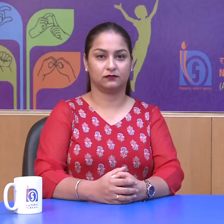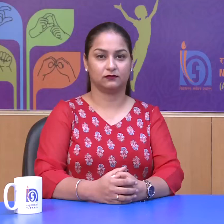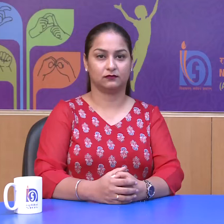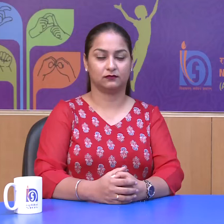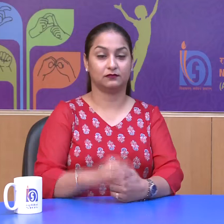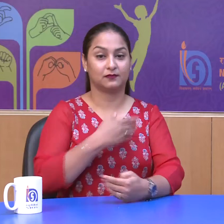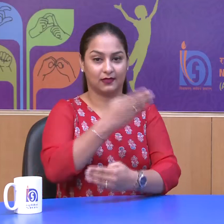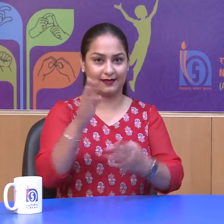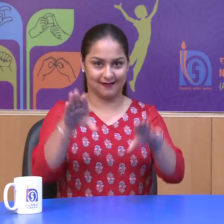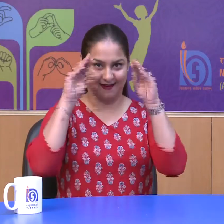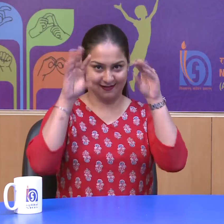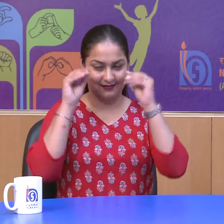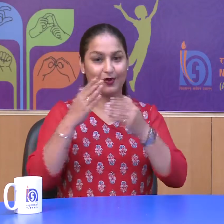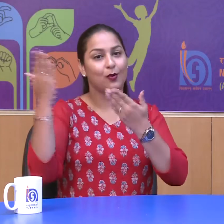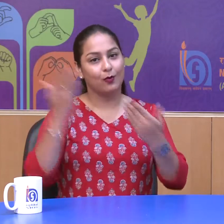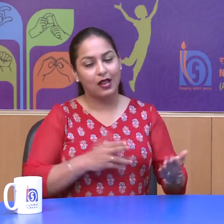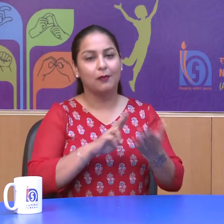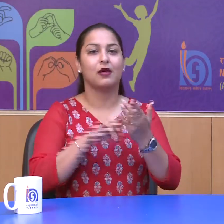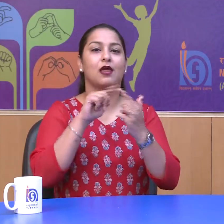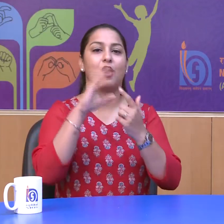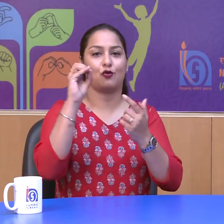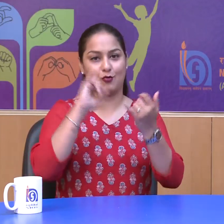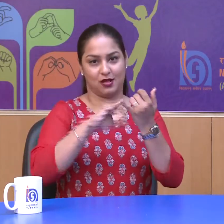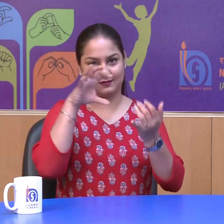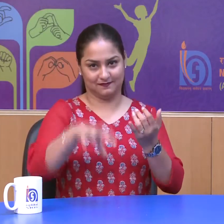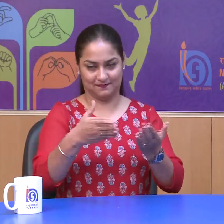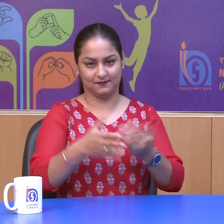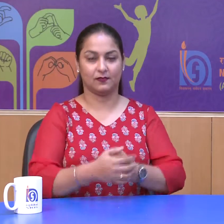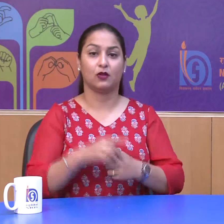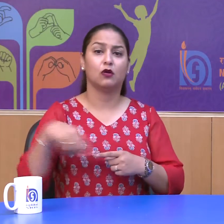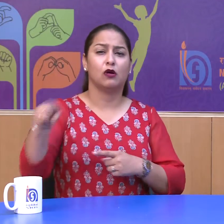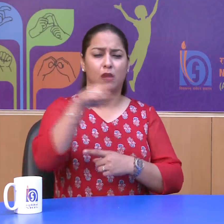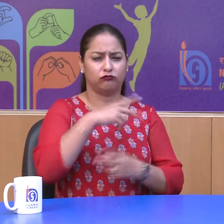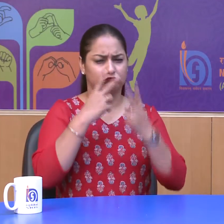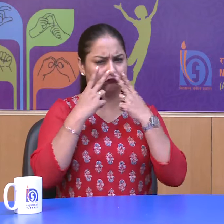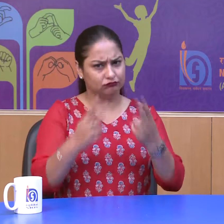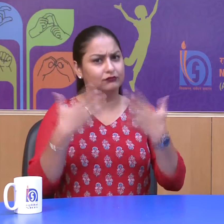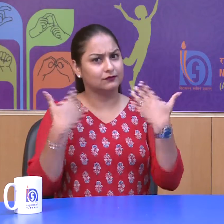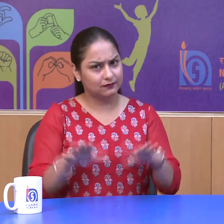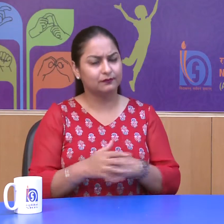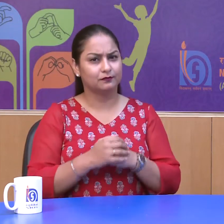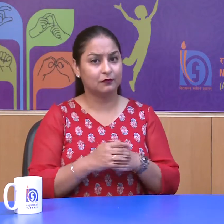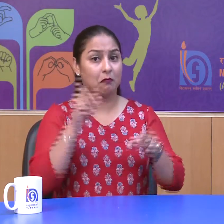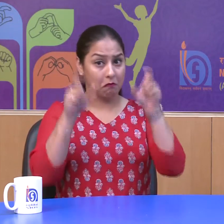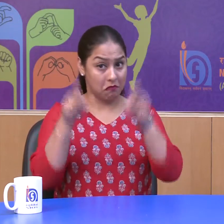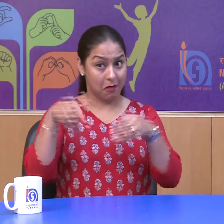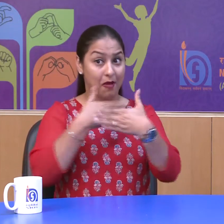Dear learners, welcome to NIOS. You must have observed people's voting in